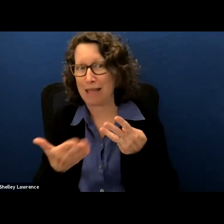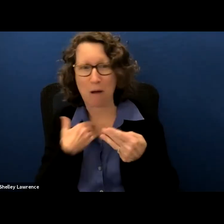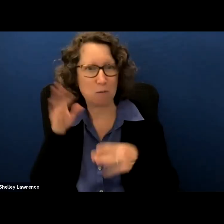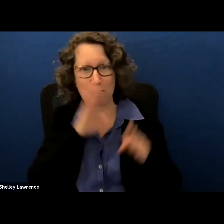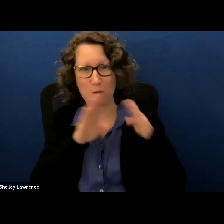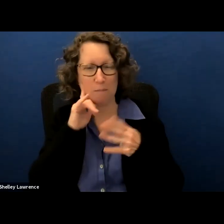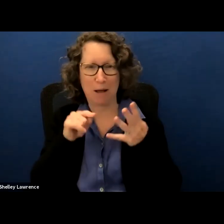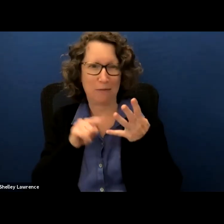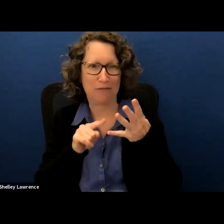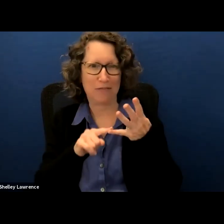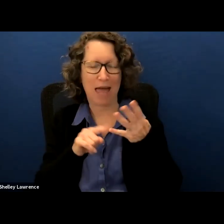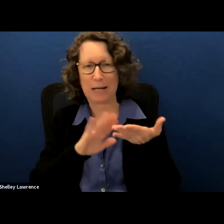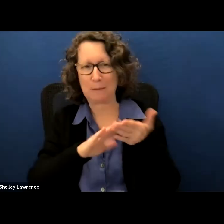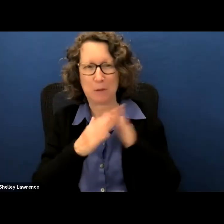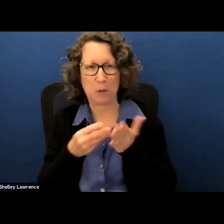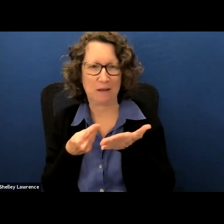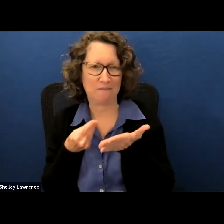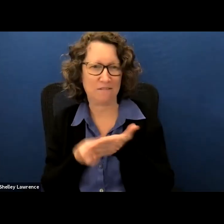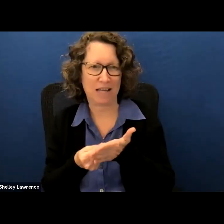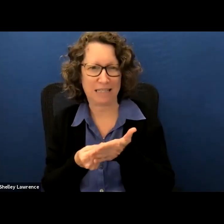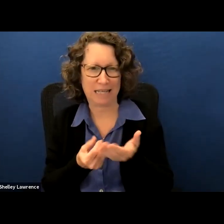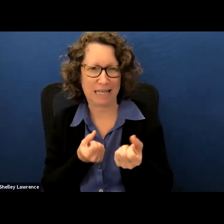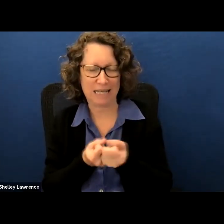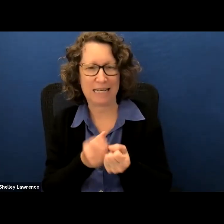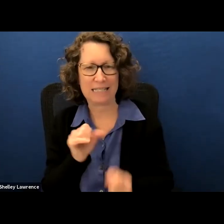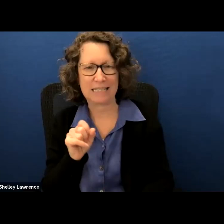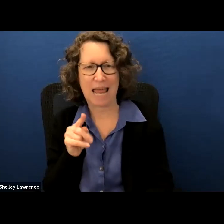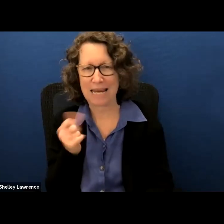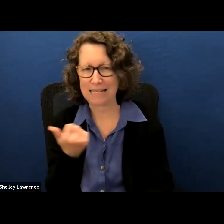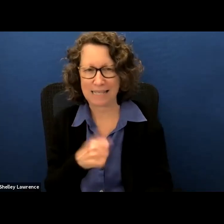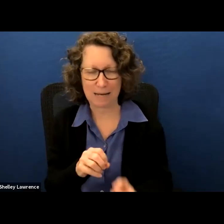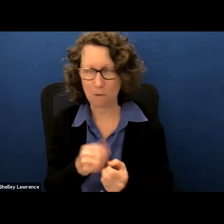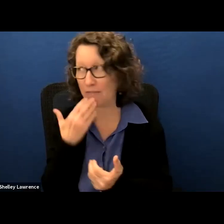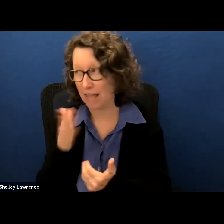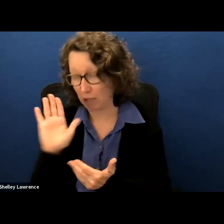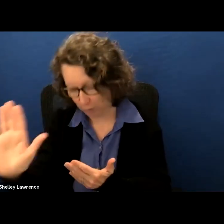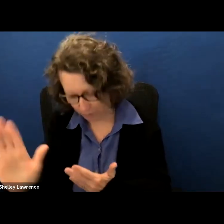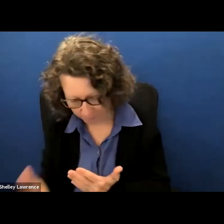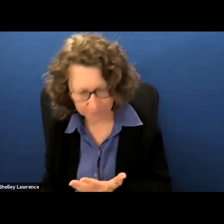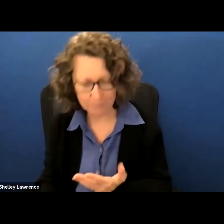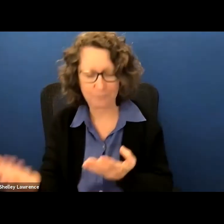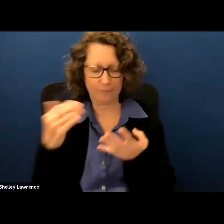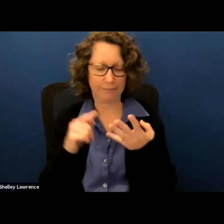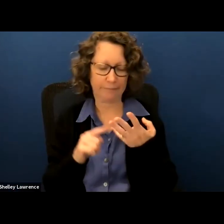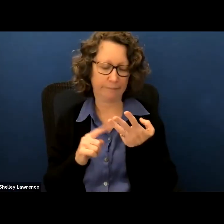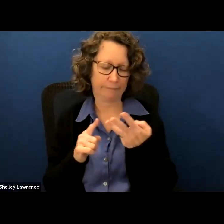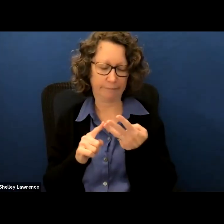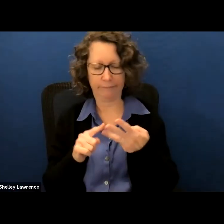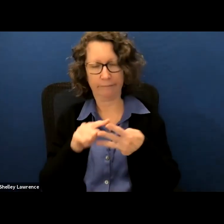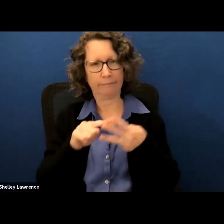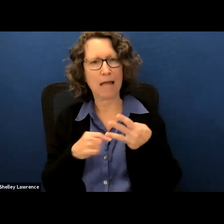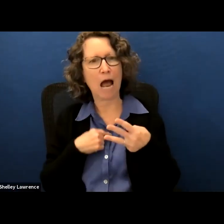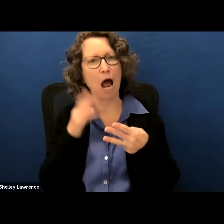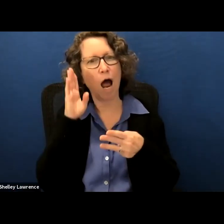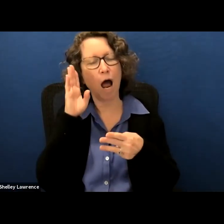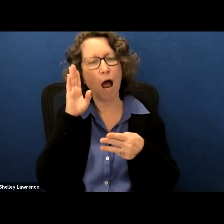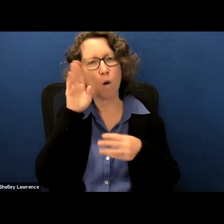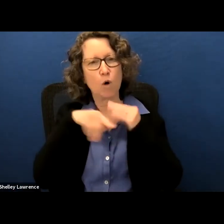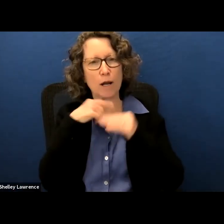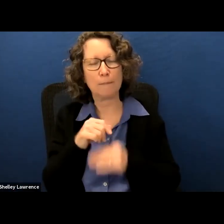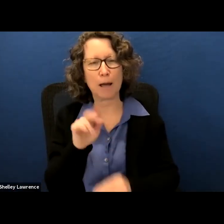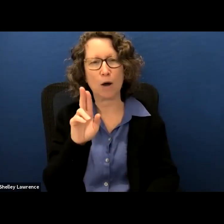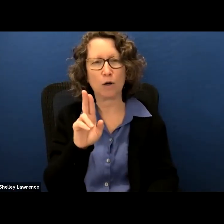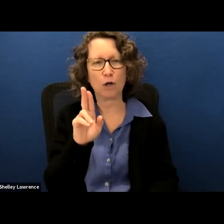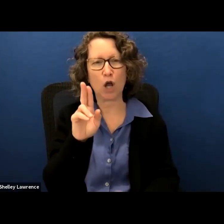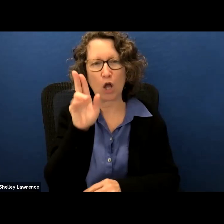worry about the community-funded status anymore, so thank you. I do worry about the UTK,